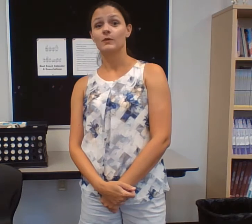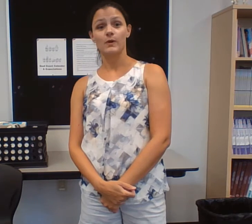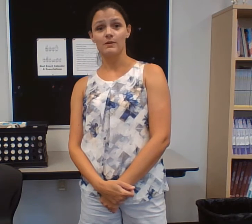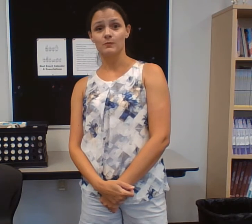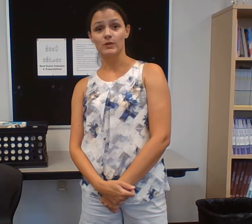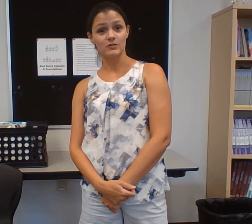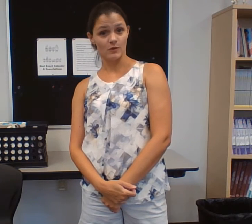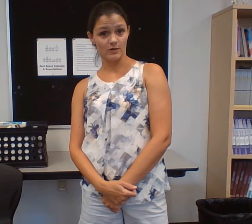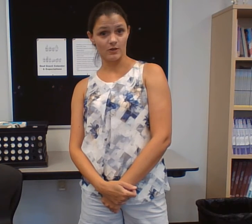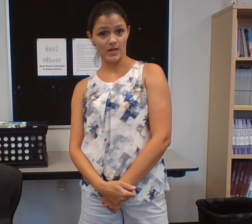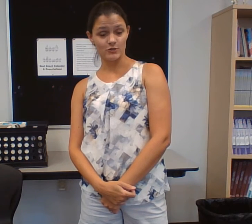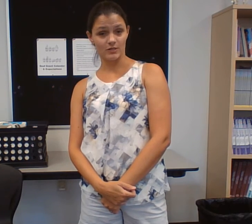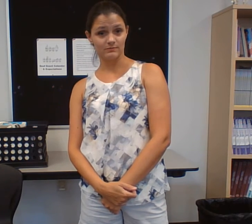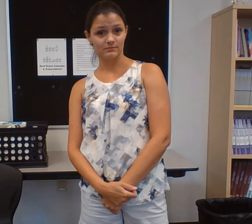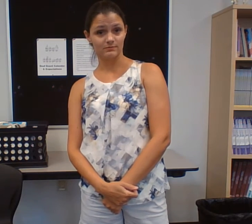Well, we're going to start with our location.